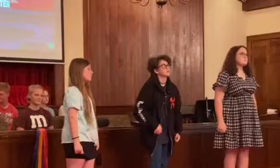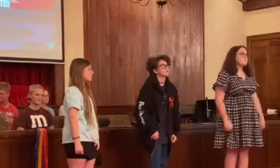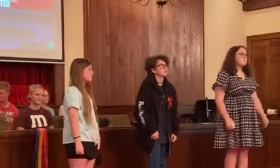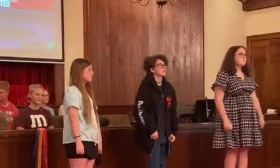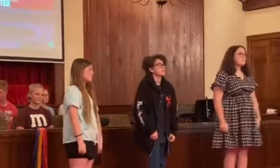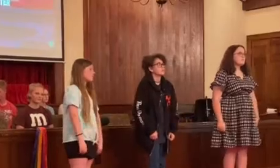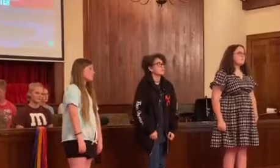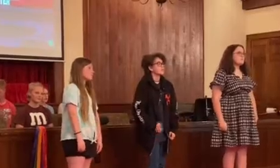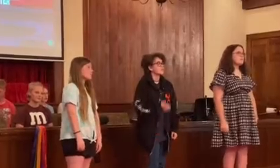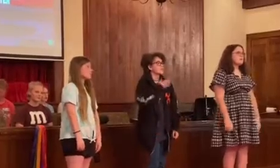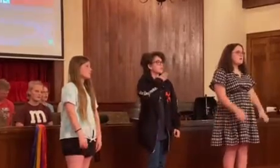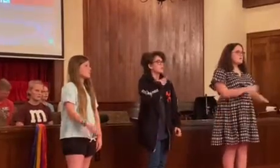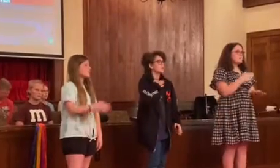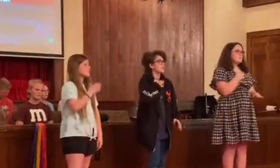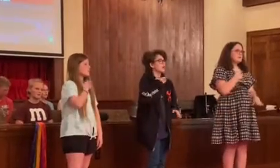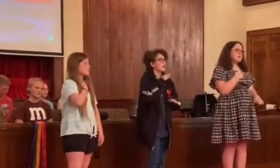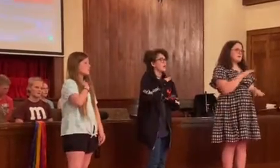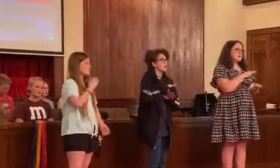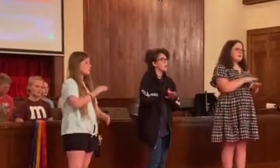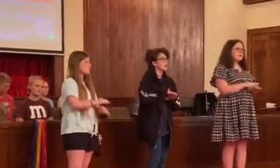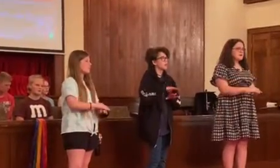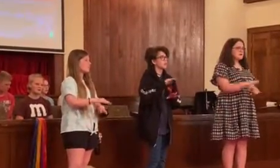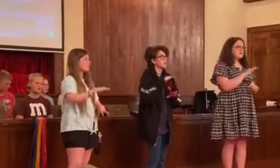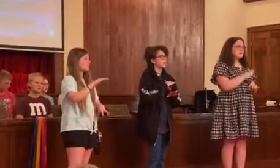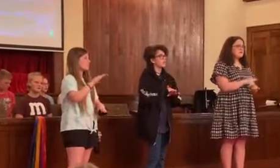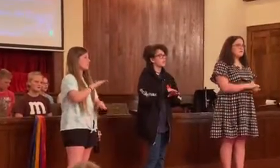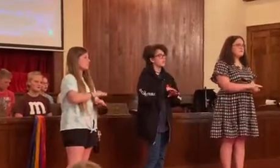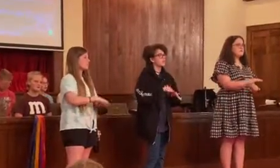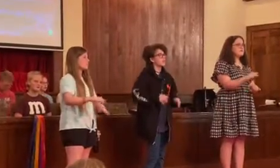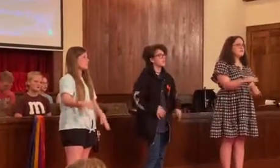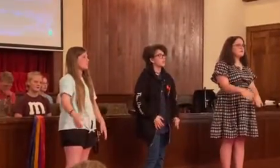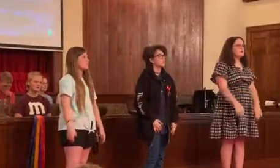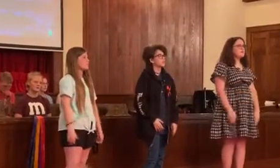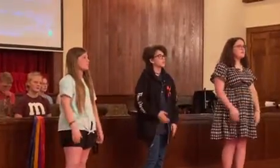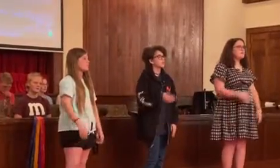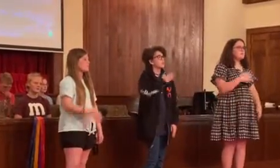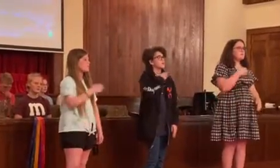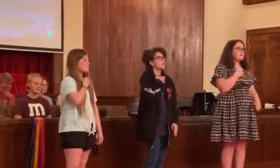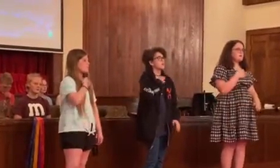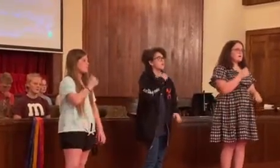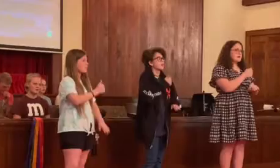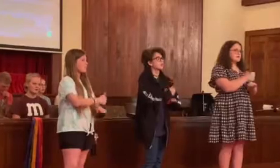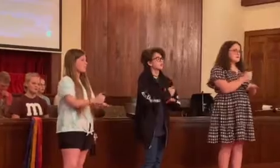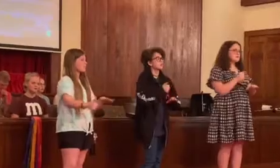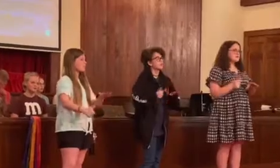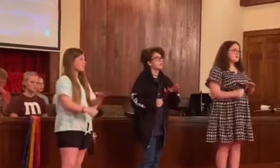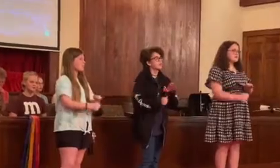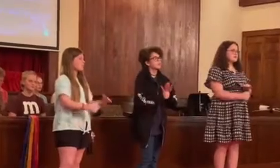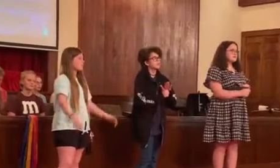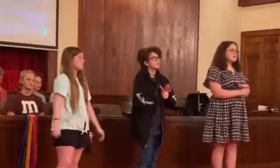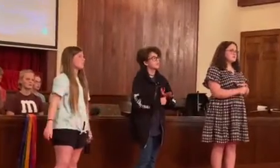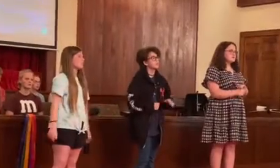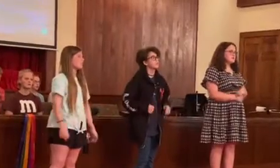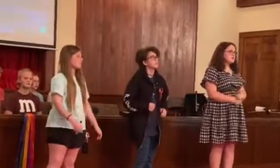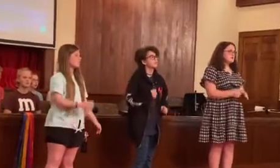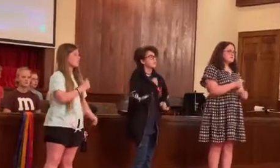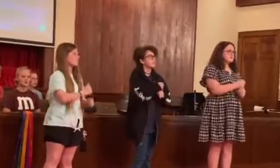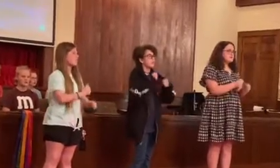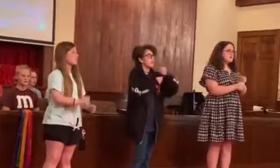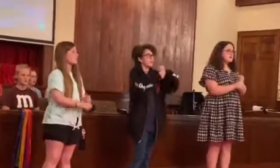My comfort, ever since I shall